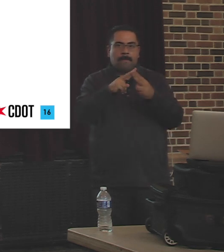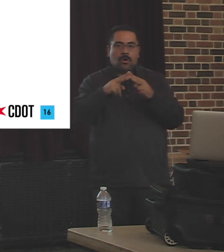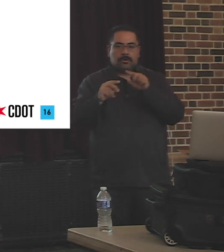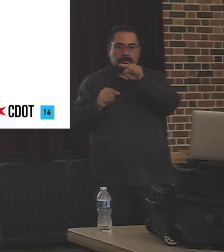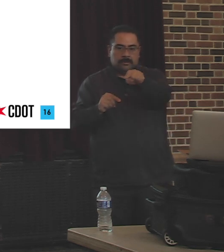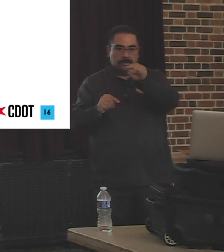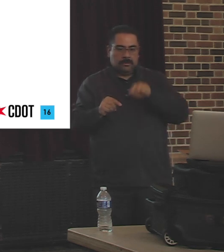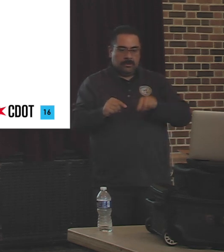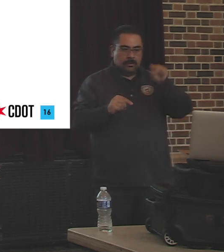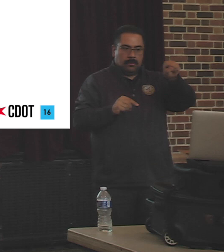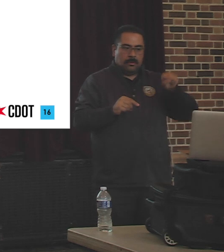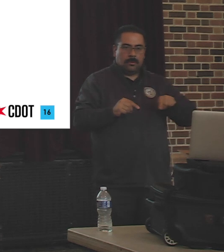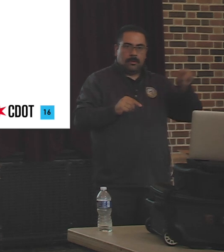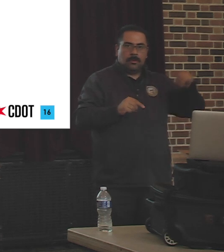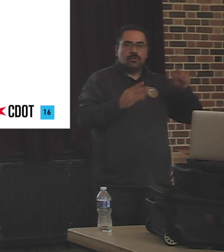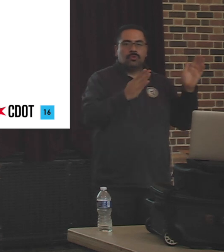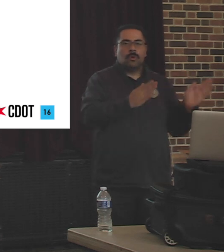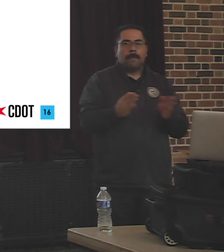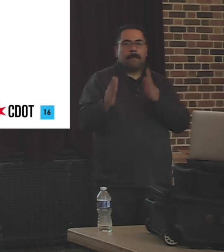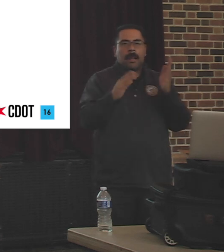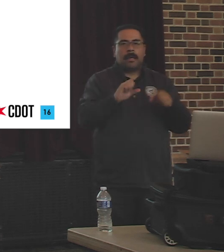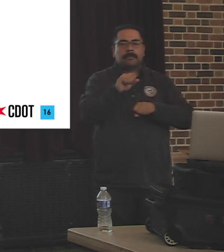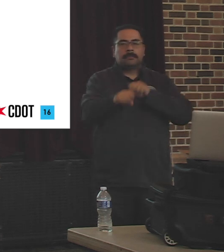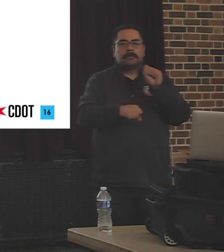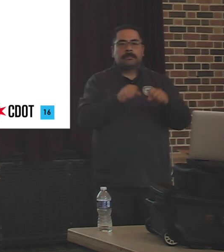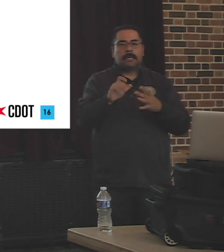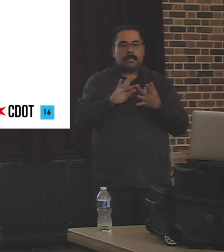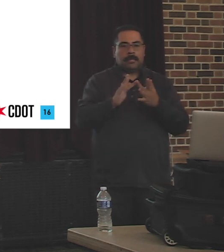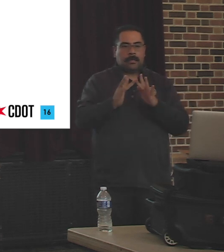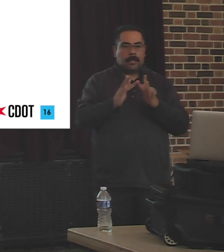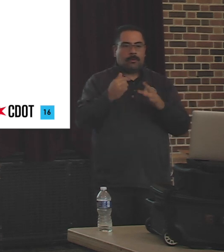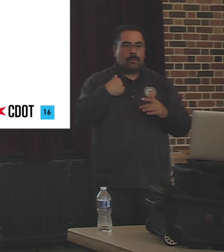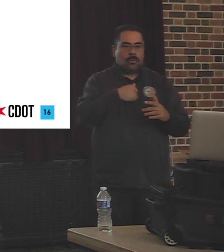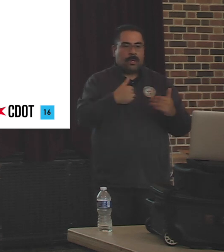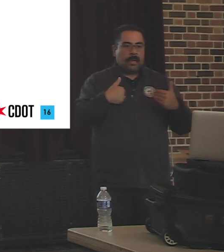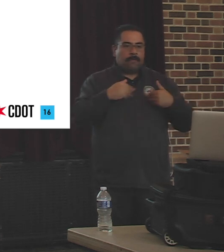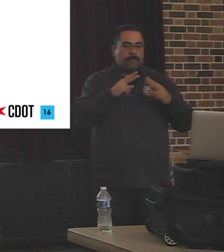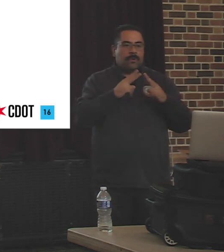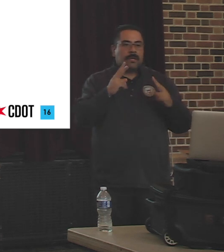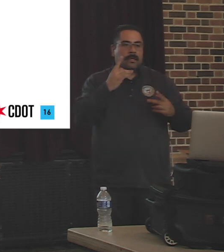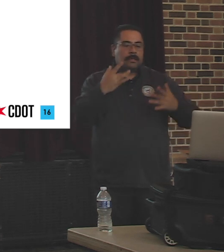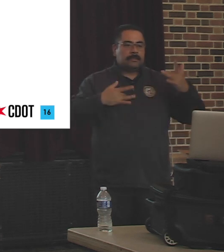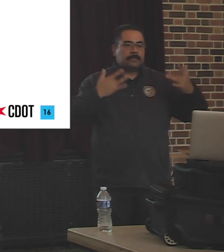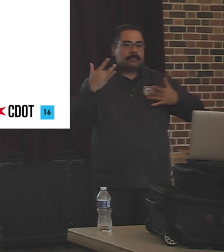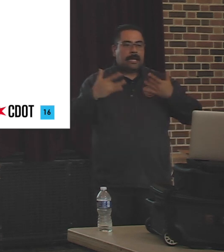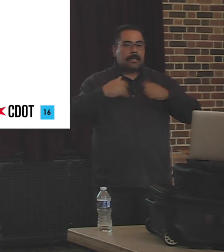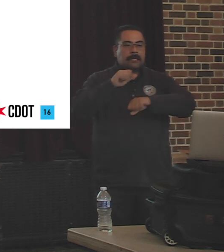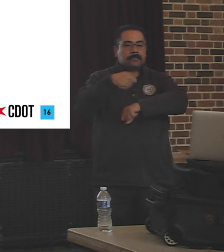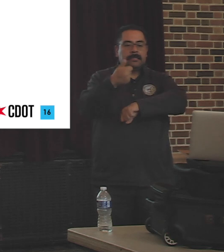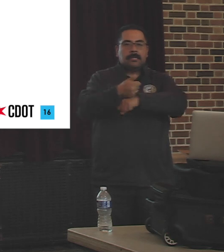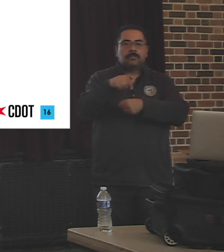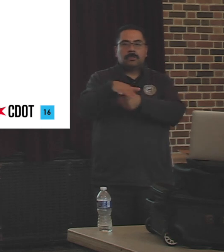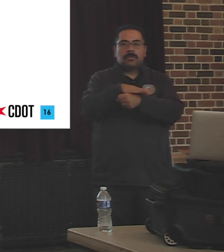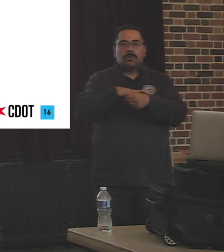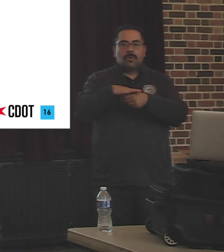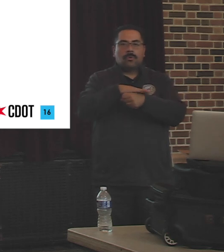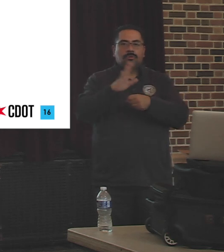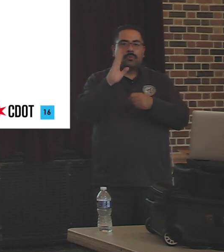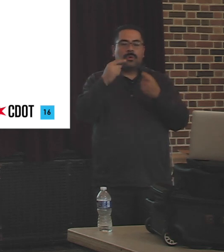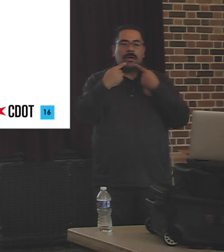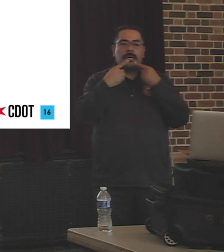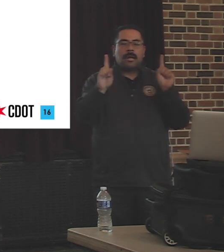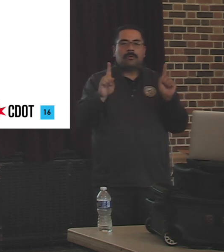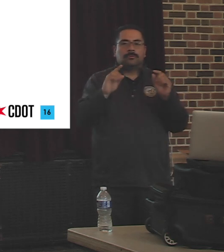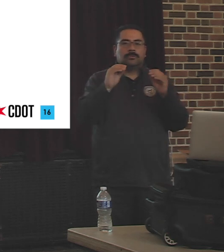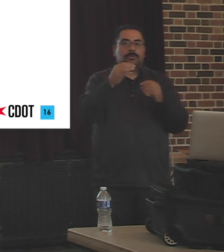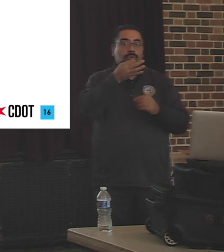plan out the cycling network. And so we've got some very exciting installations in this area, which we'll be announcing in more detail